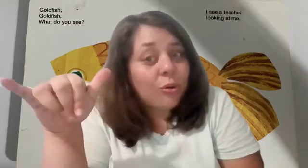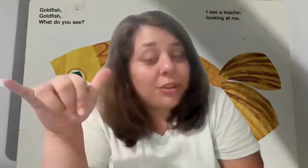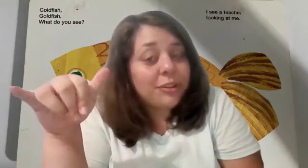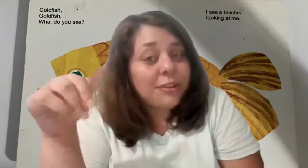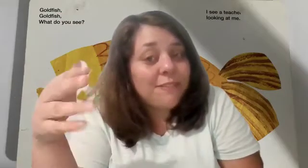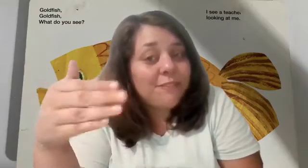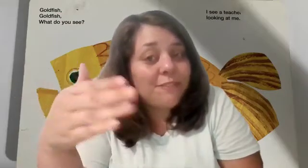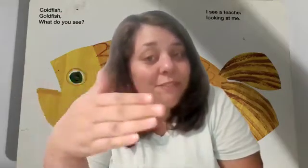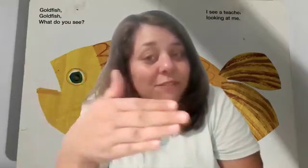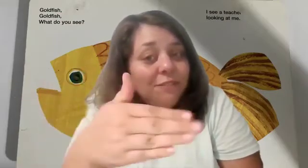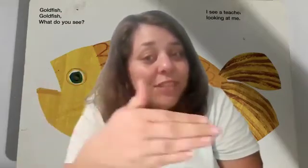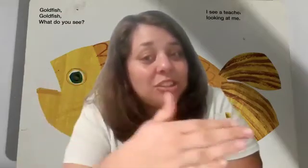Gold fish,